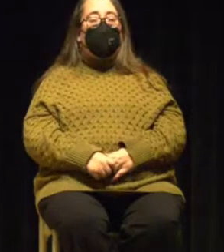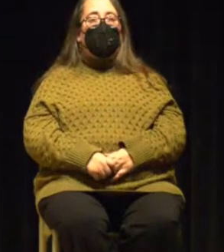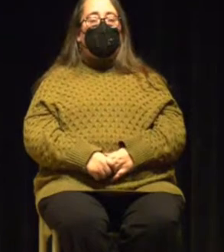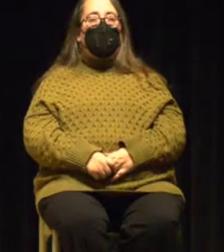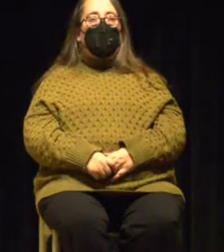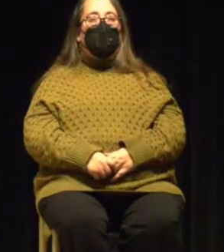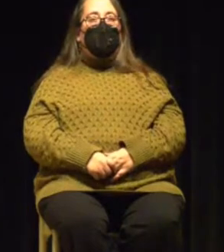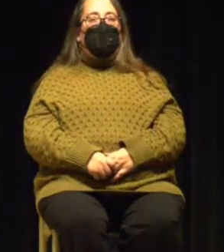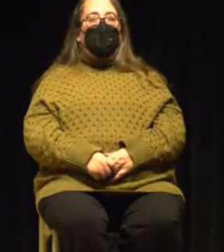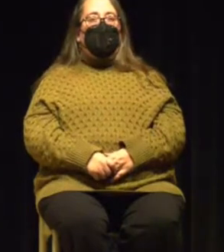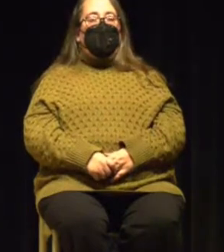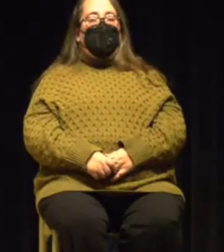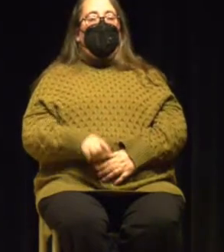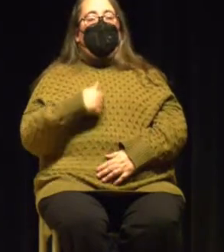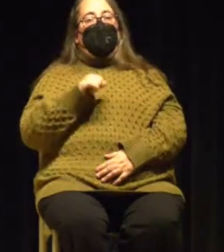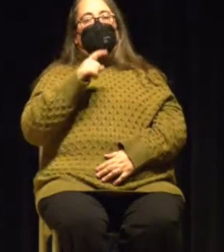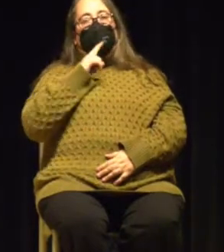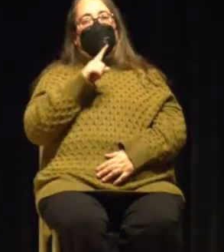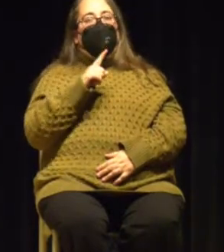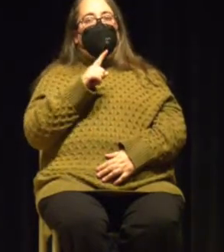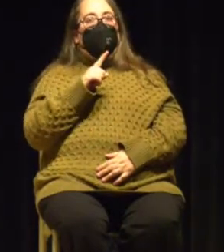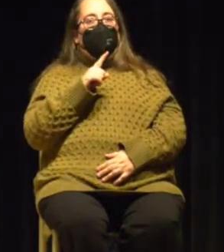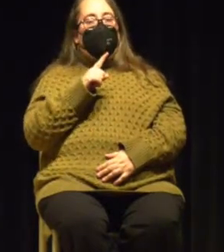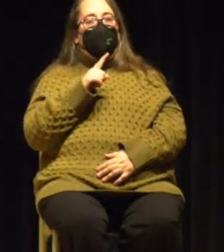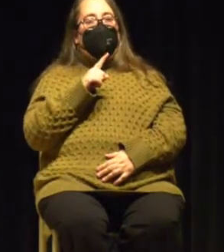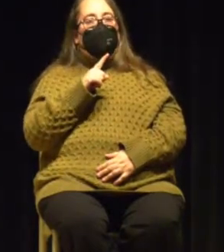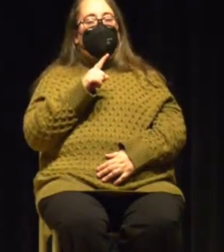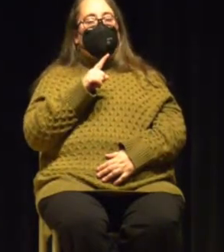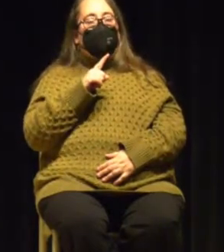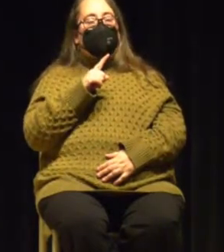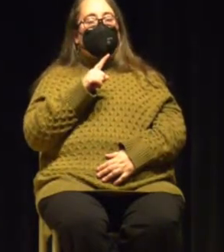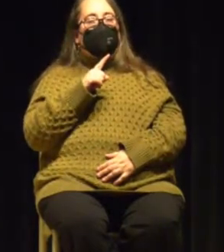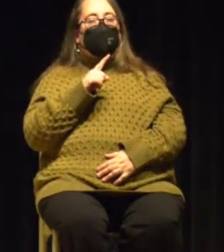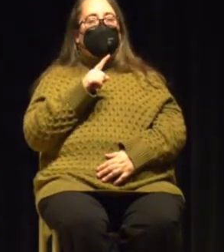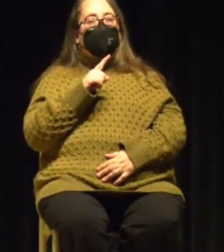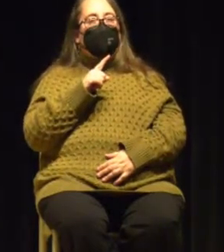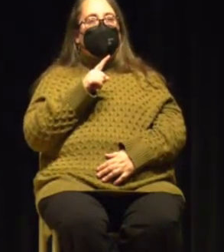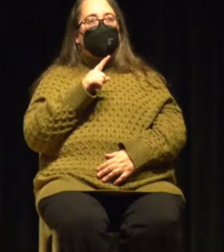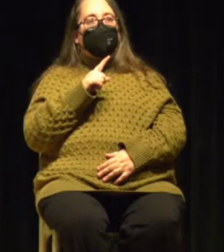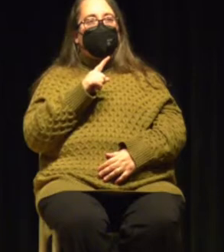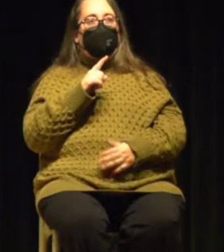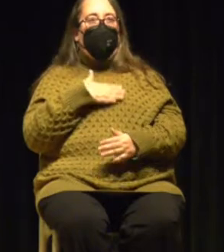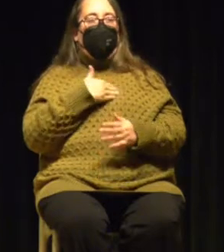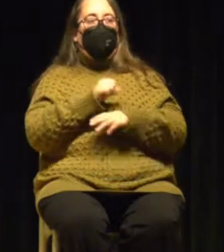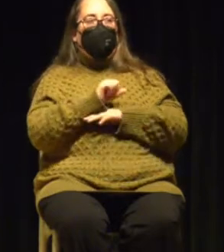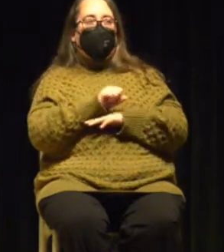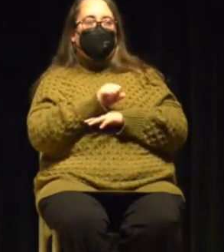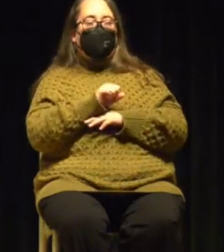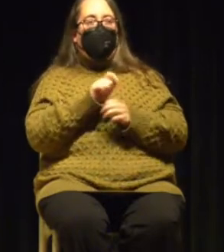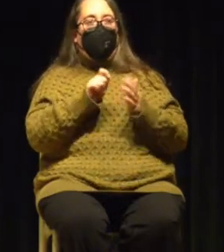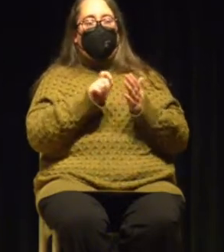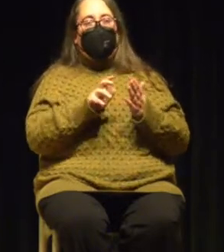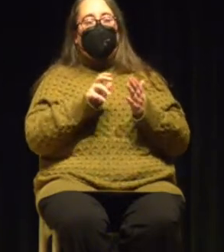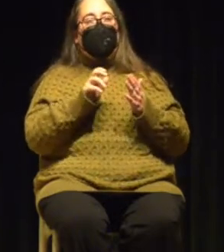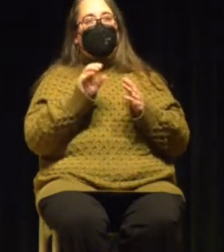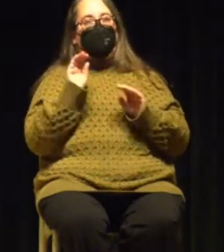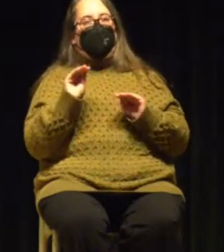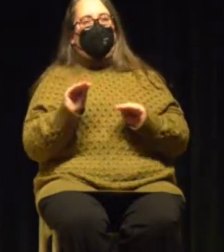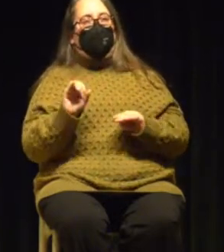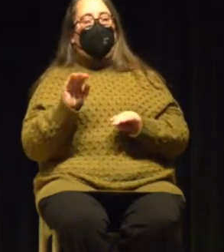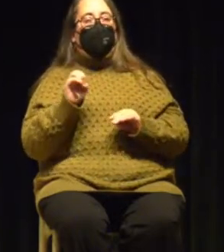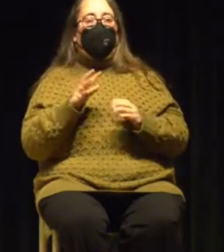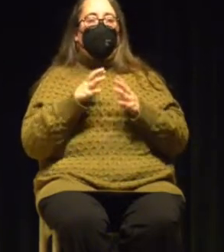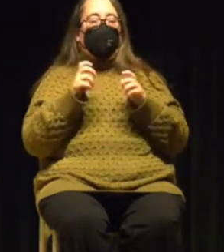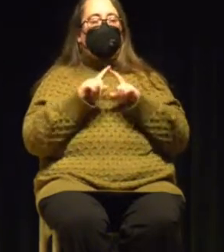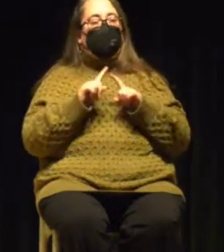I was also really tickled that I won the battle against my editor, and I got to keep my recipes in so people can try them. And there's a lot of layers to this story.